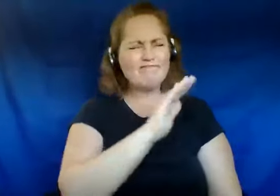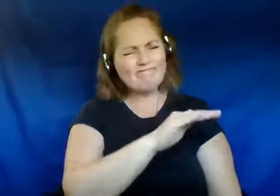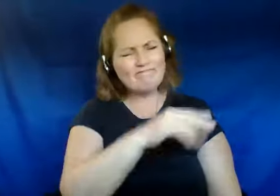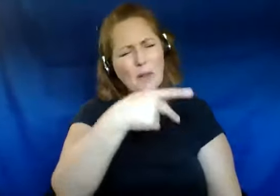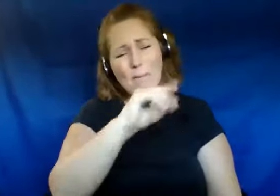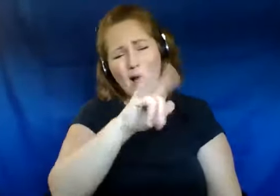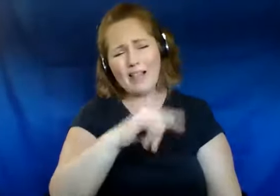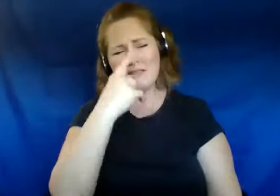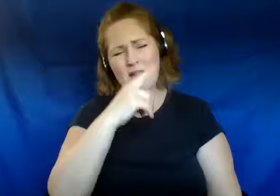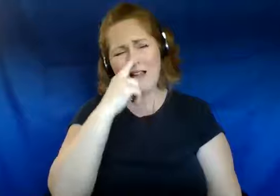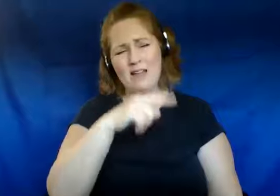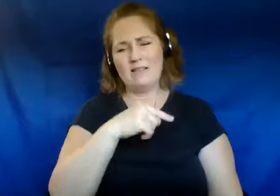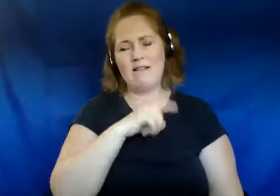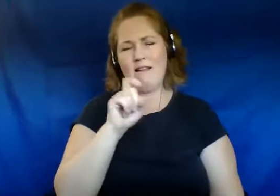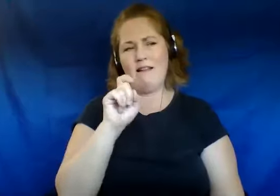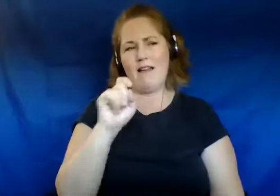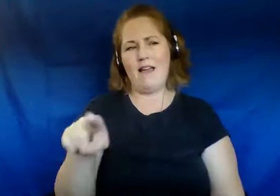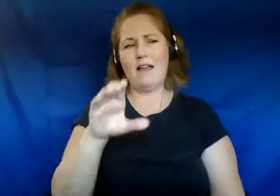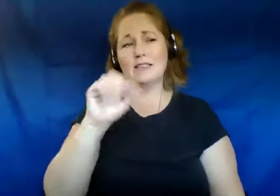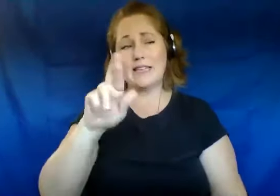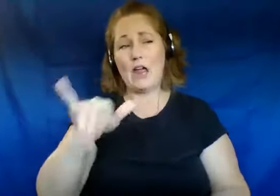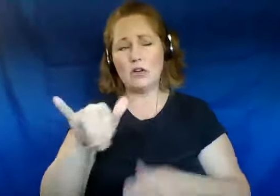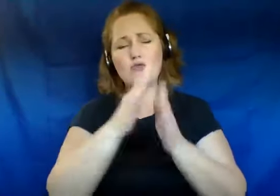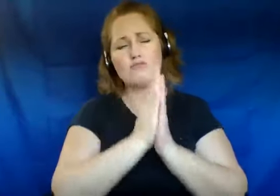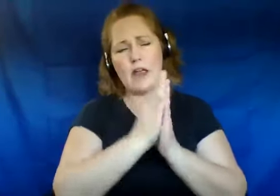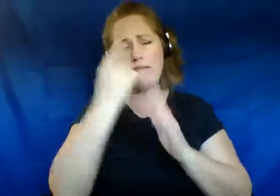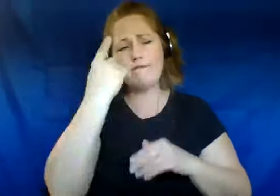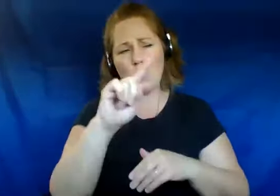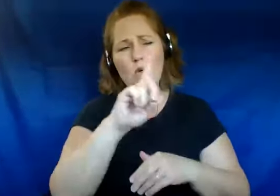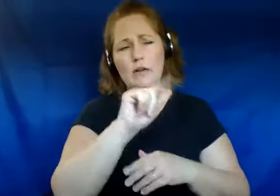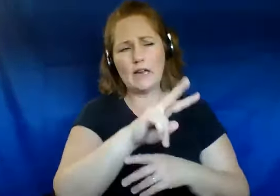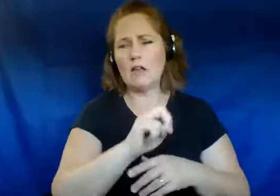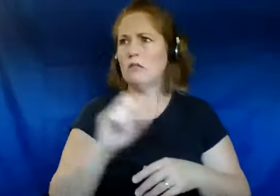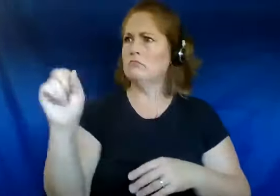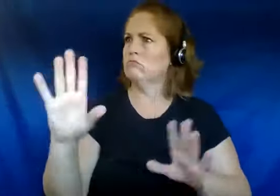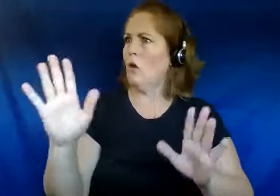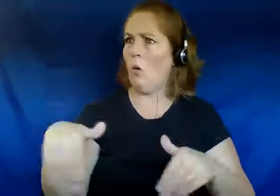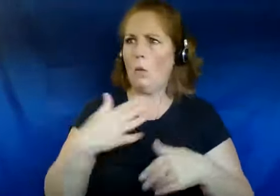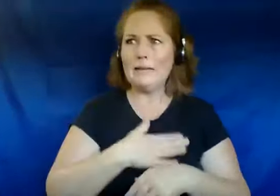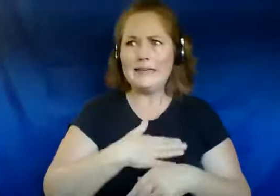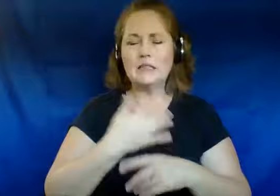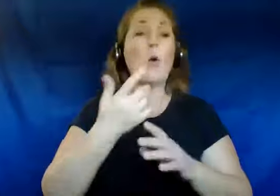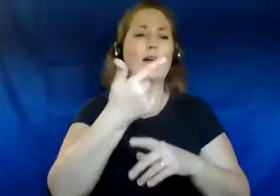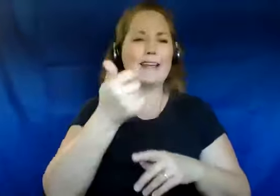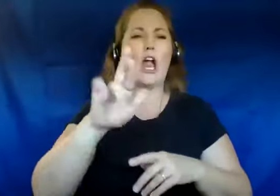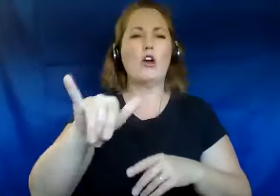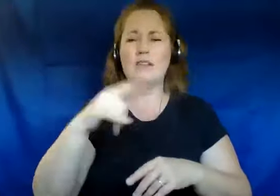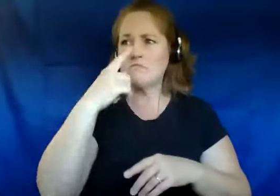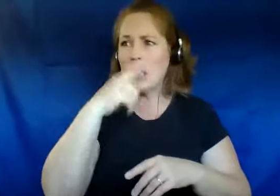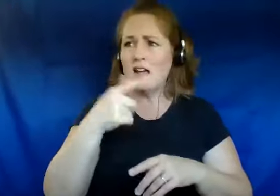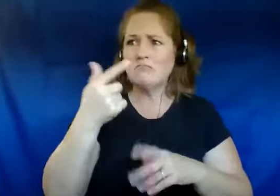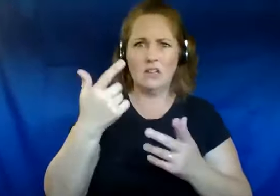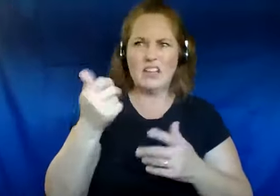I ask Gary to pray for Dave?" And I said, "No, not at all. I'd love for Gary to pray for